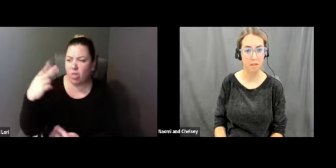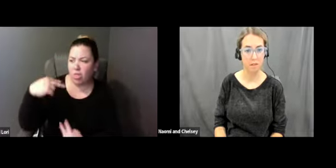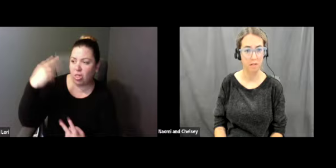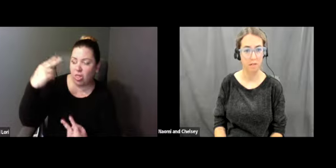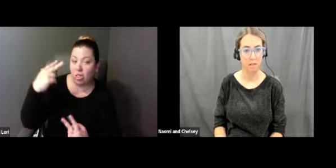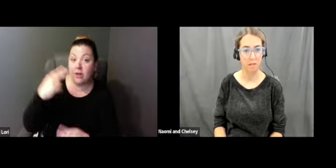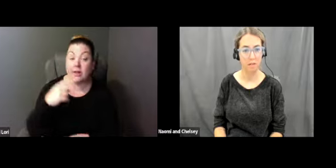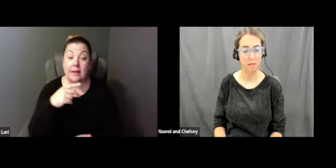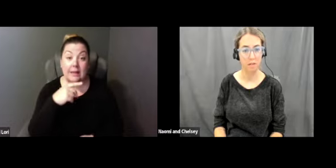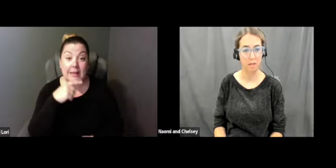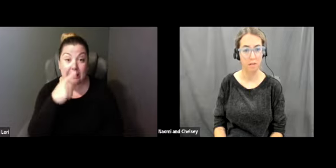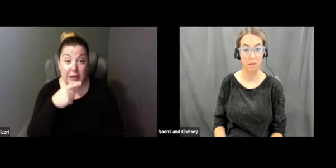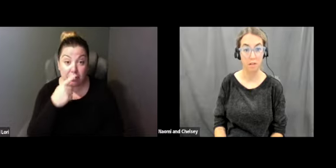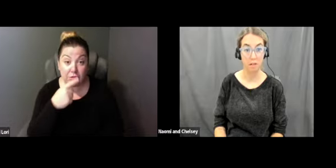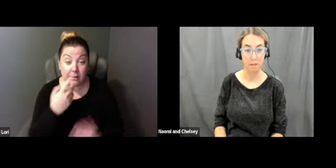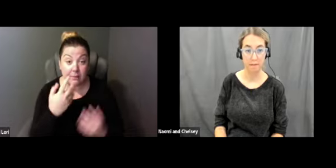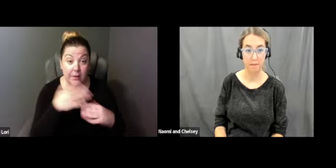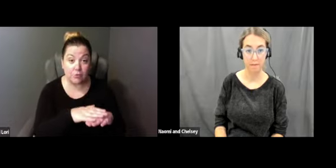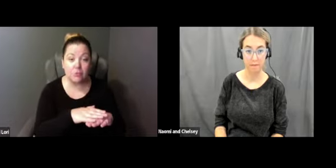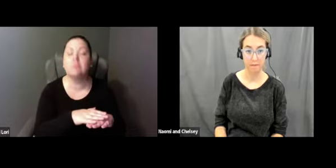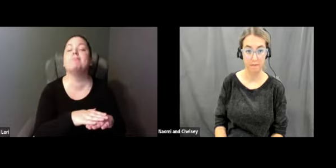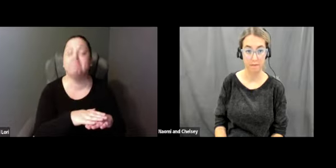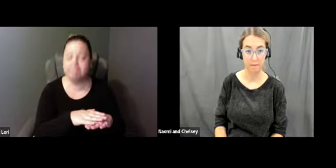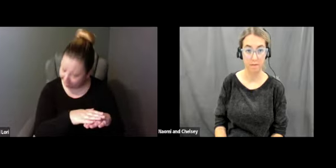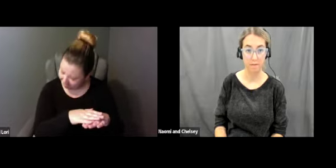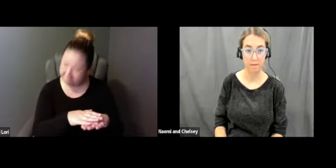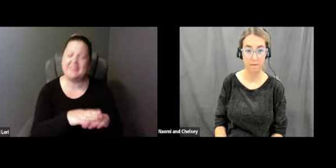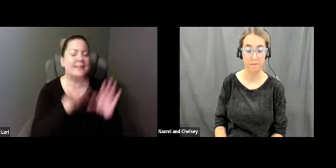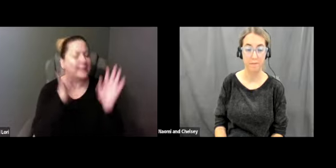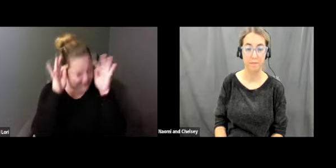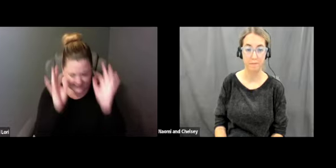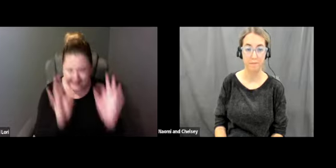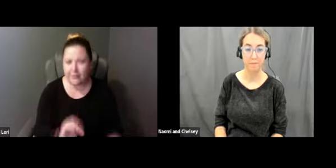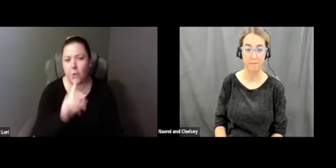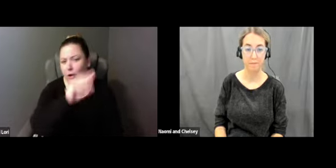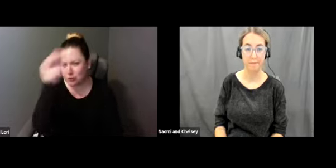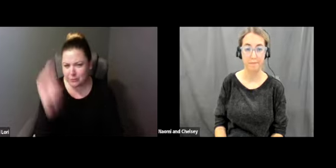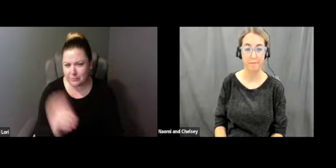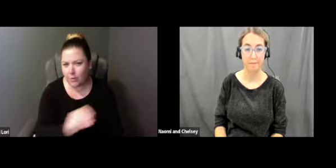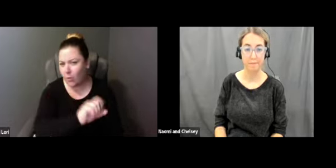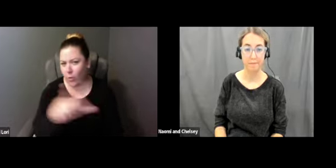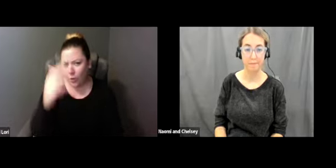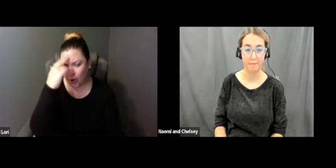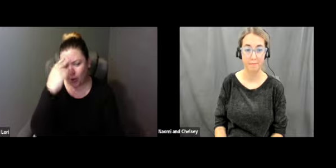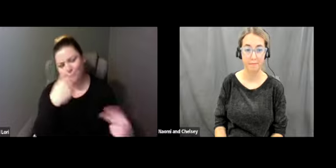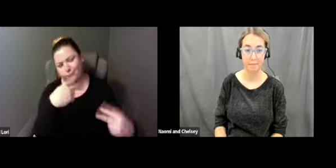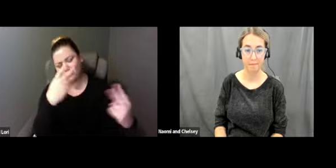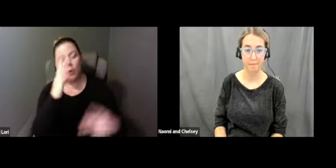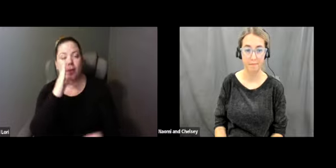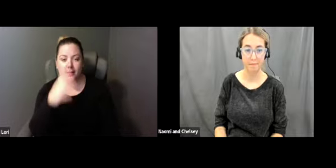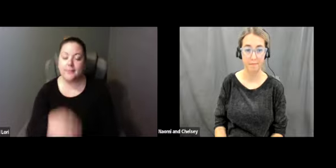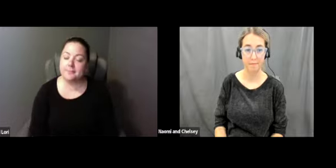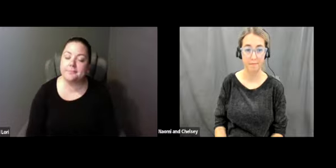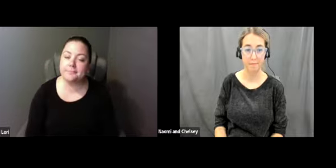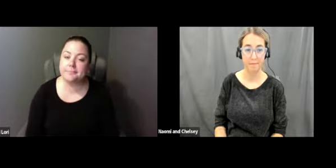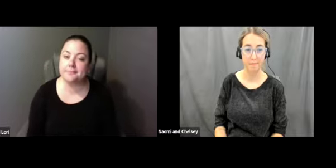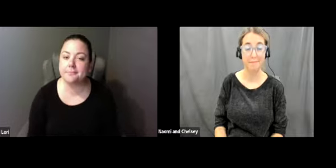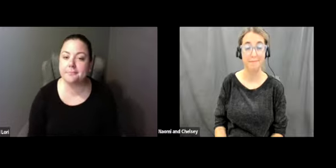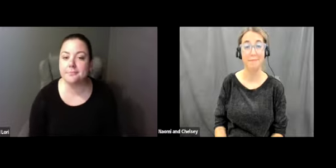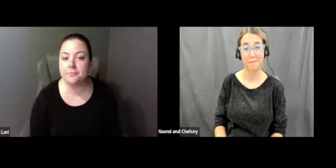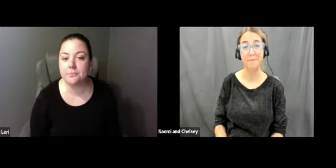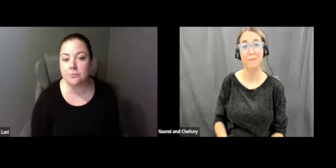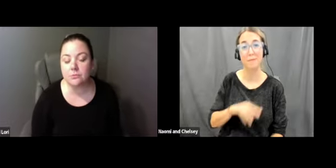speaking society. I 100% believe and know that they are judging me on those factors. Naomi here, and I think this is